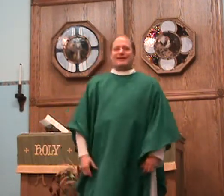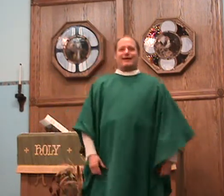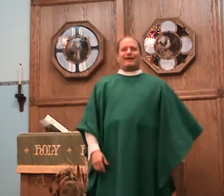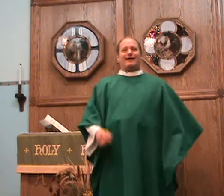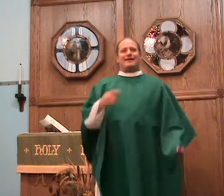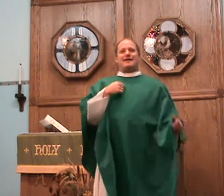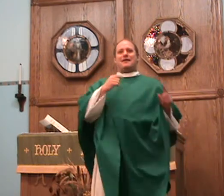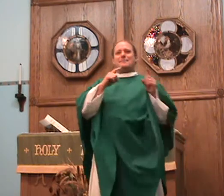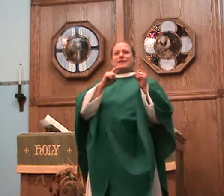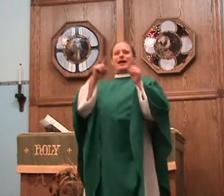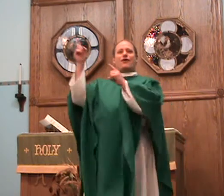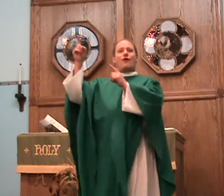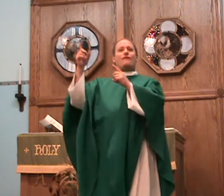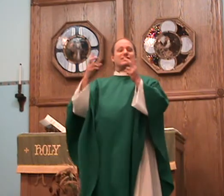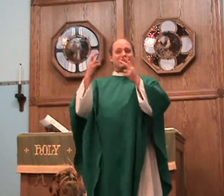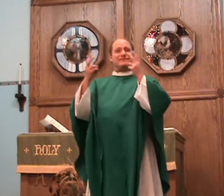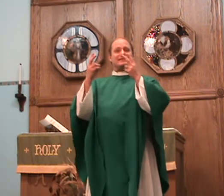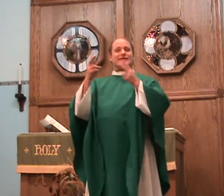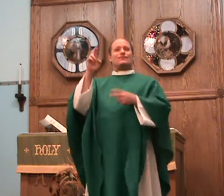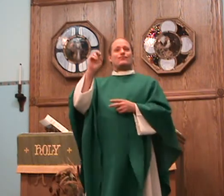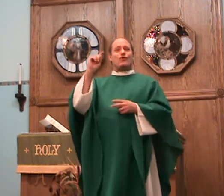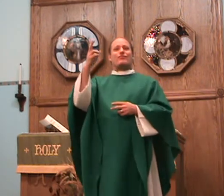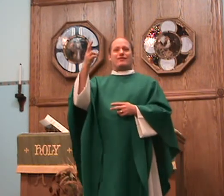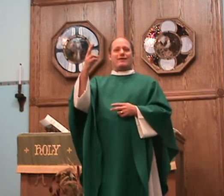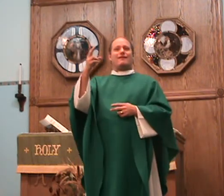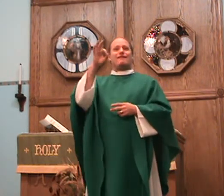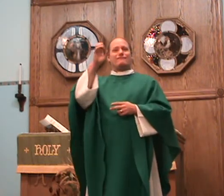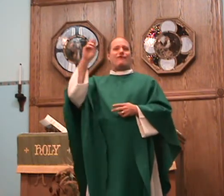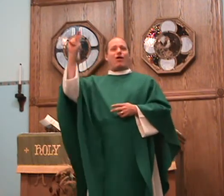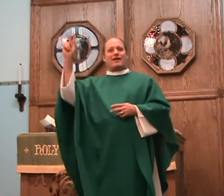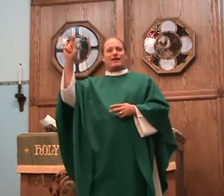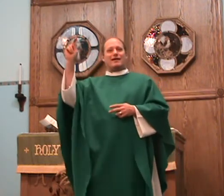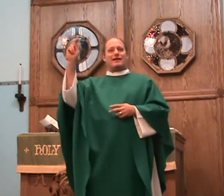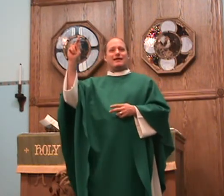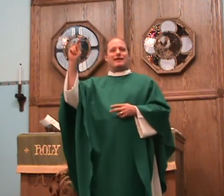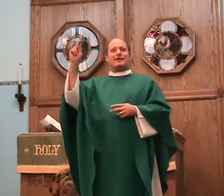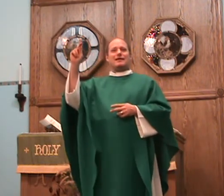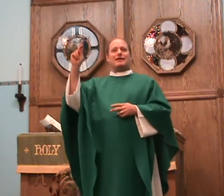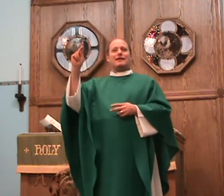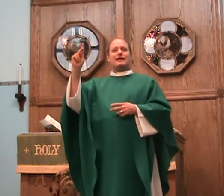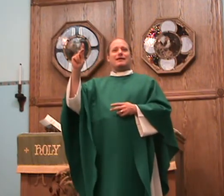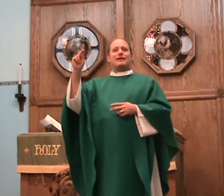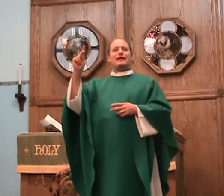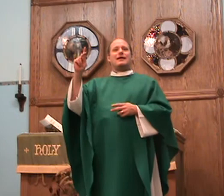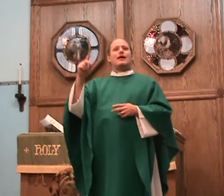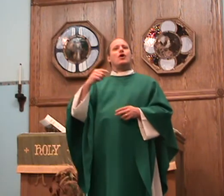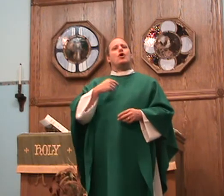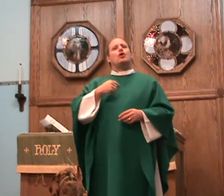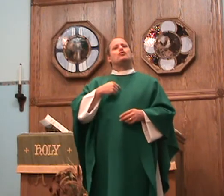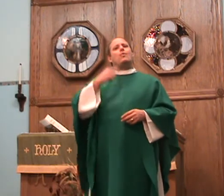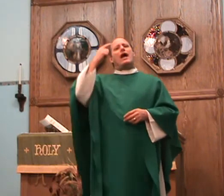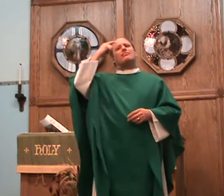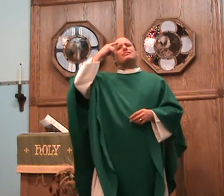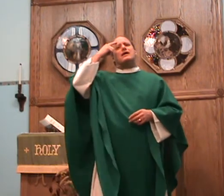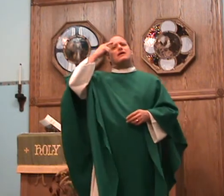Yeah. But I go over to visit Ruth. Oh, do I think